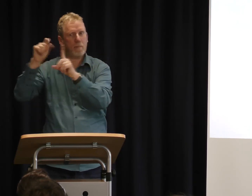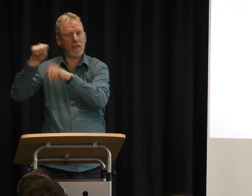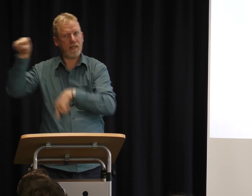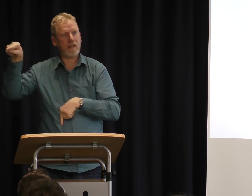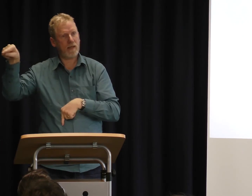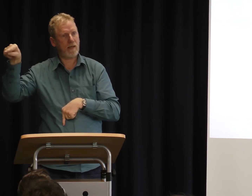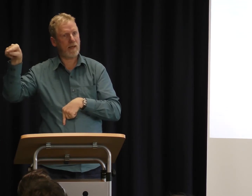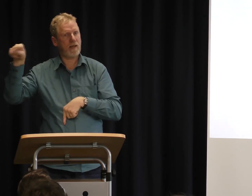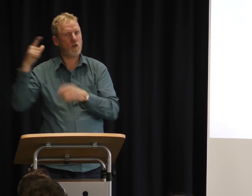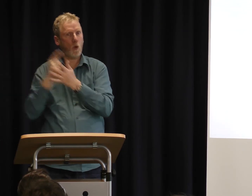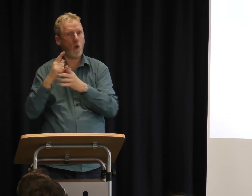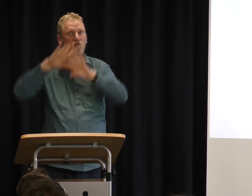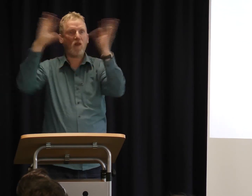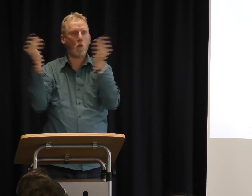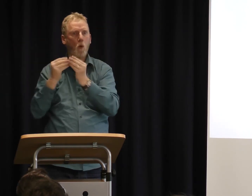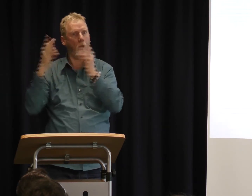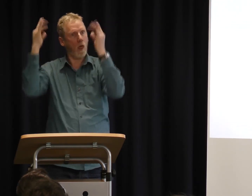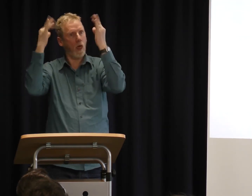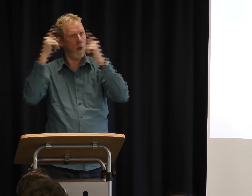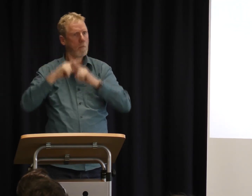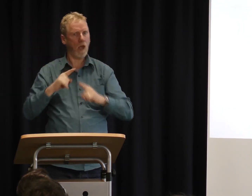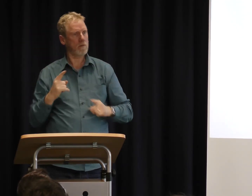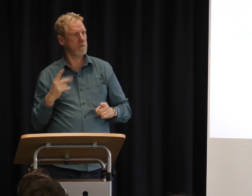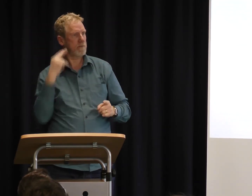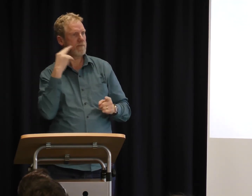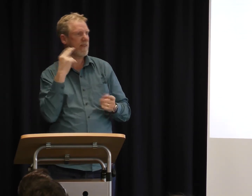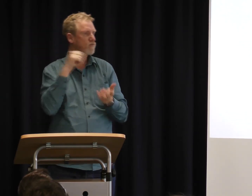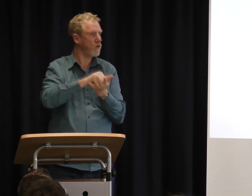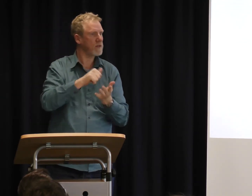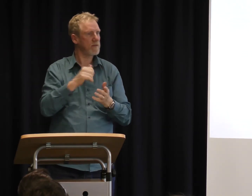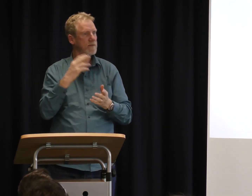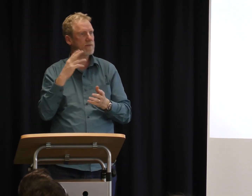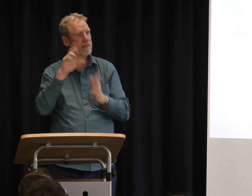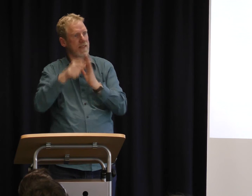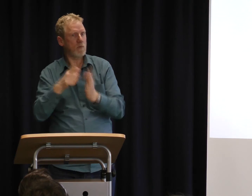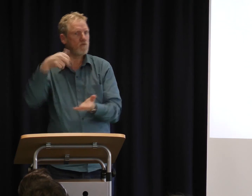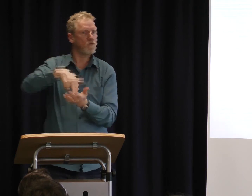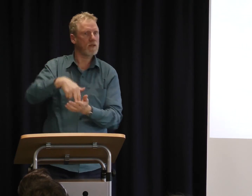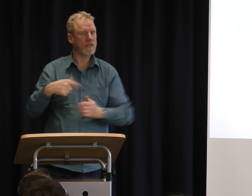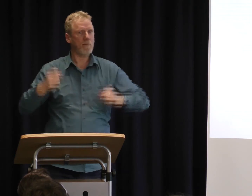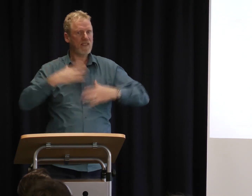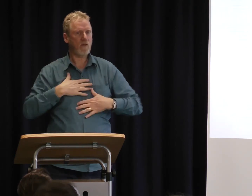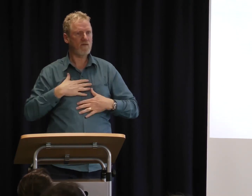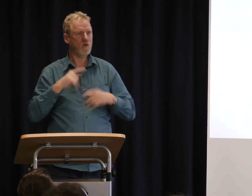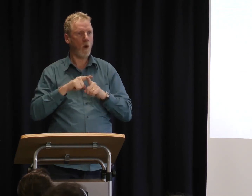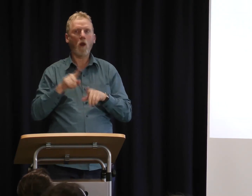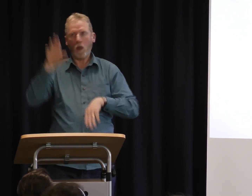by YDP. So internationally, people were thinking about people with disabilities, and we were thinking about